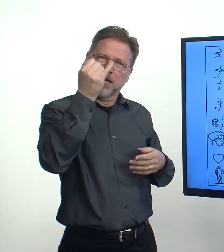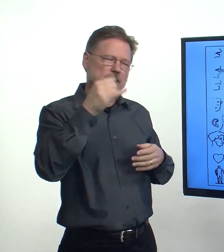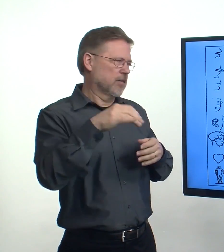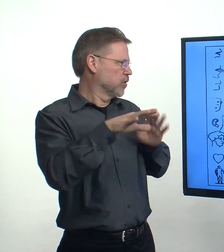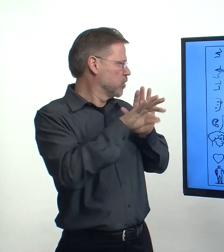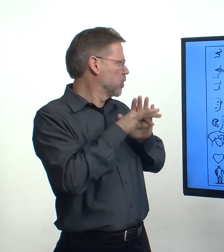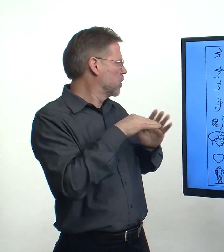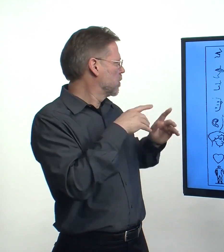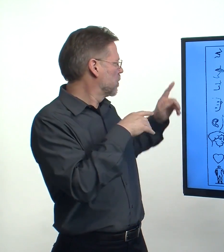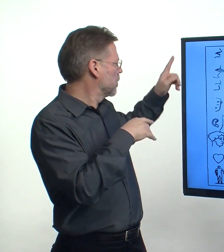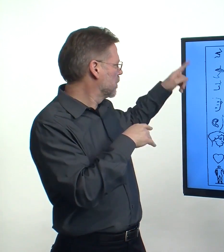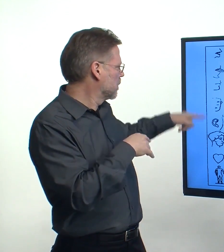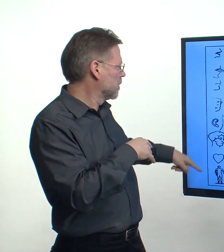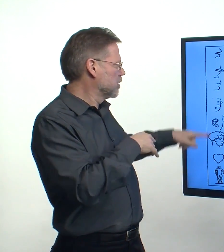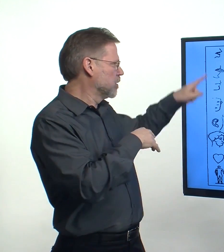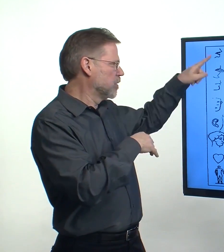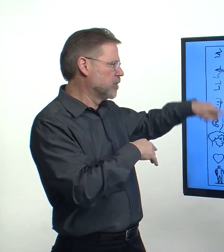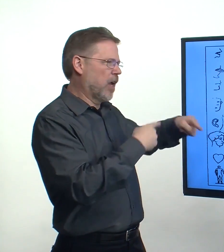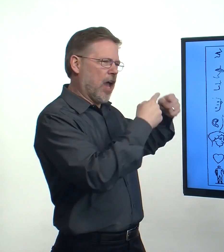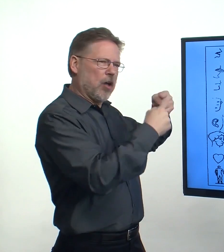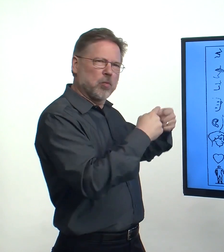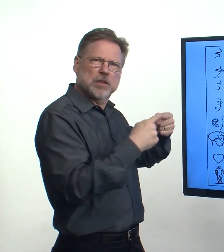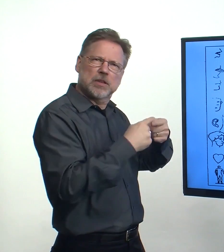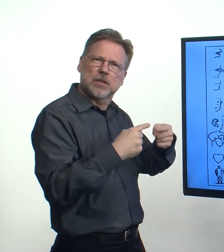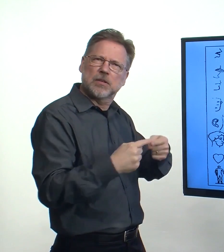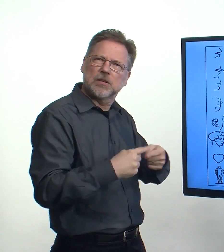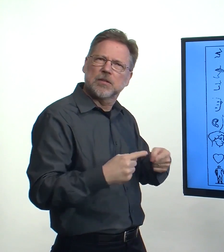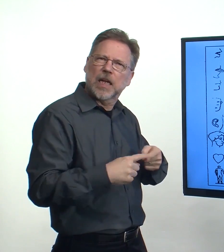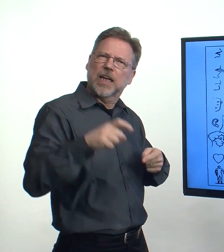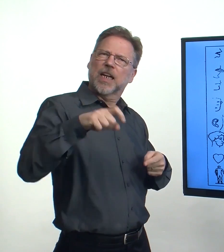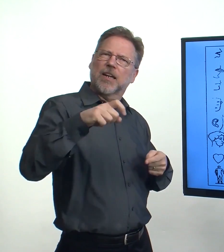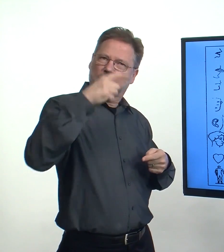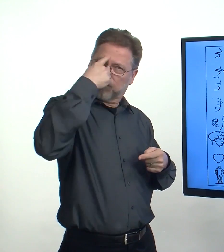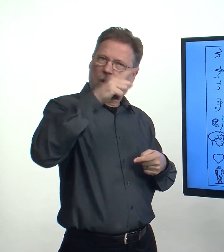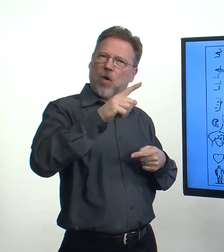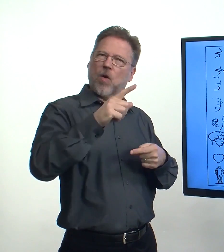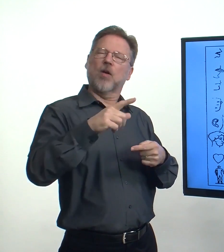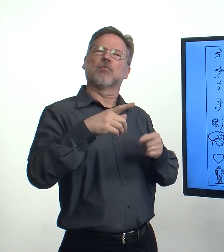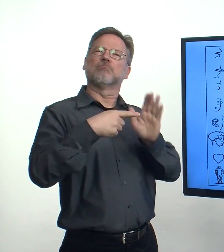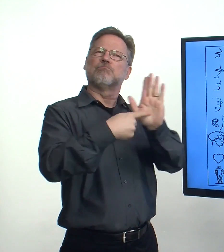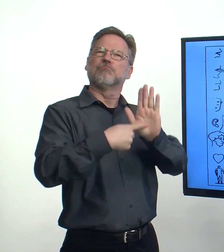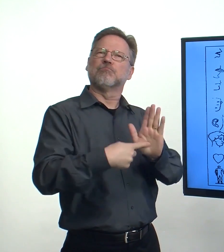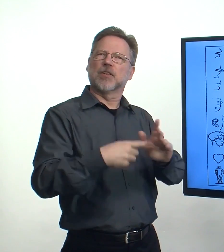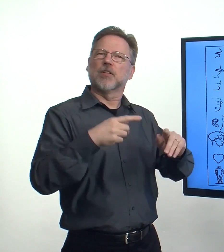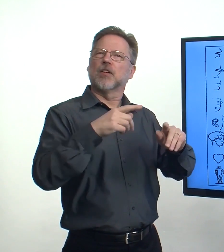to focus on the idea that these systems set forth the contrasts needed for categorizing signs.